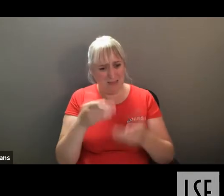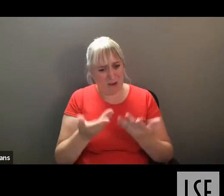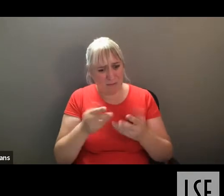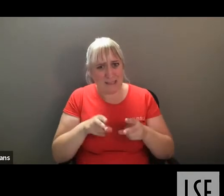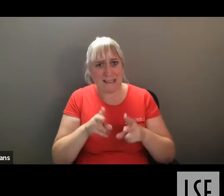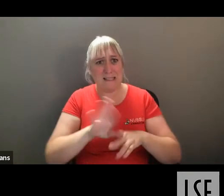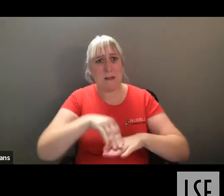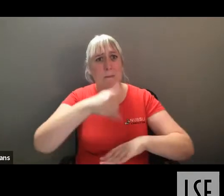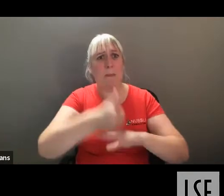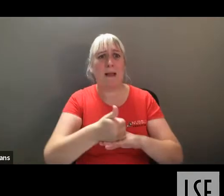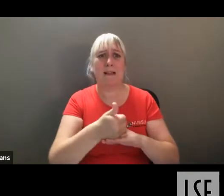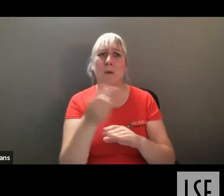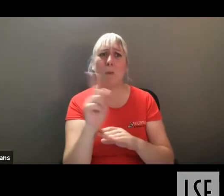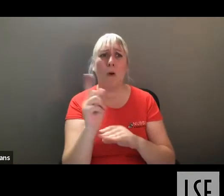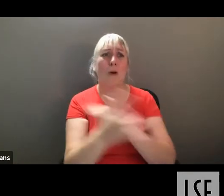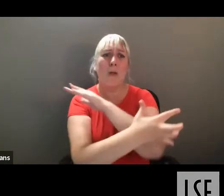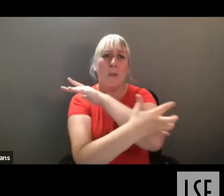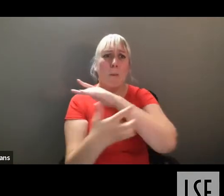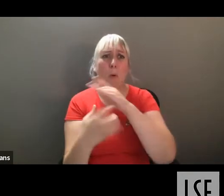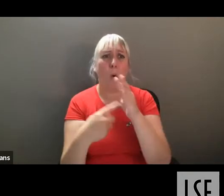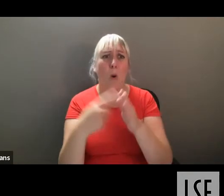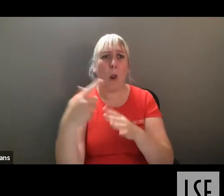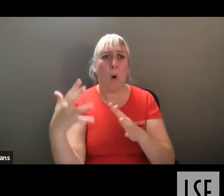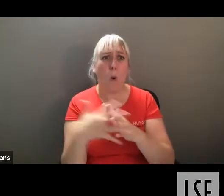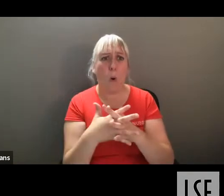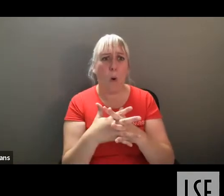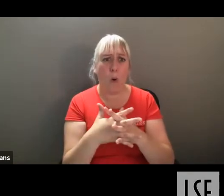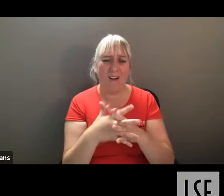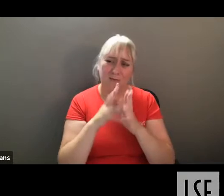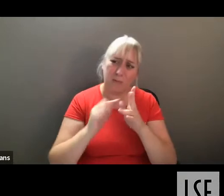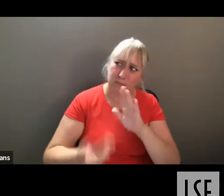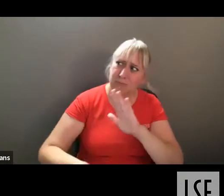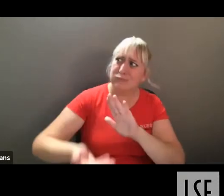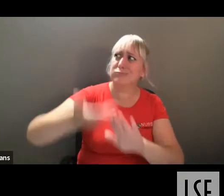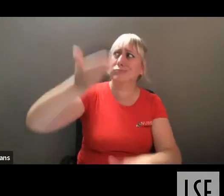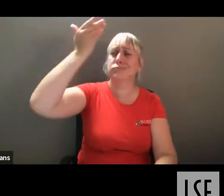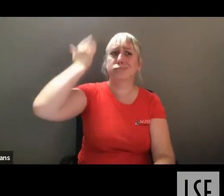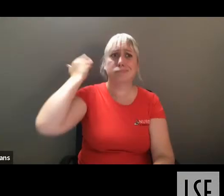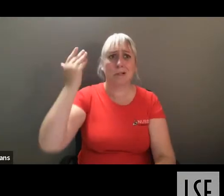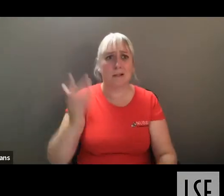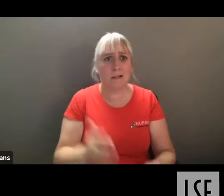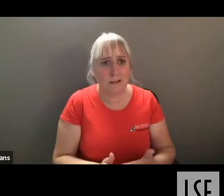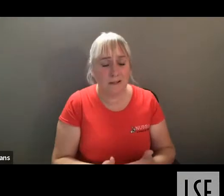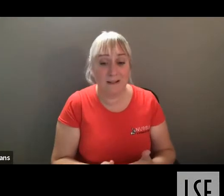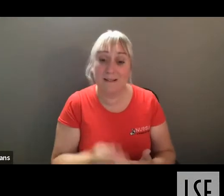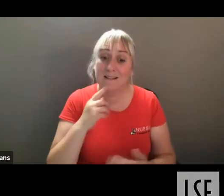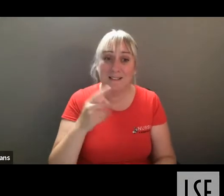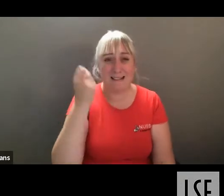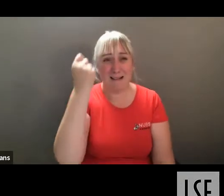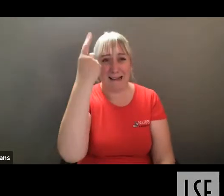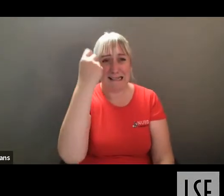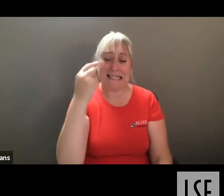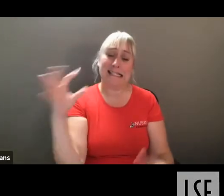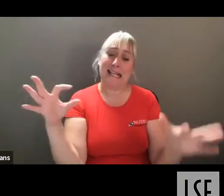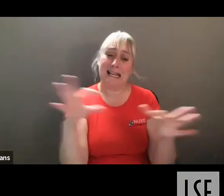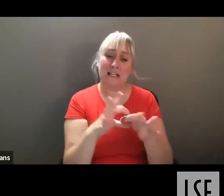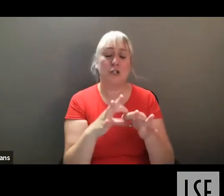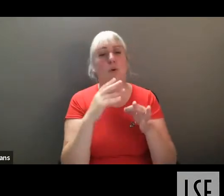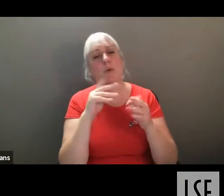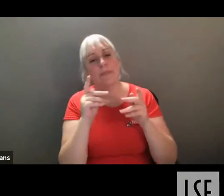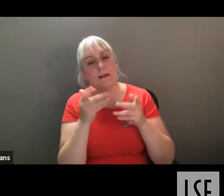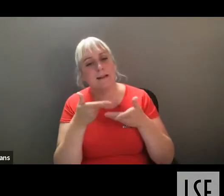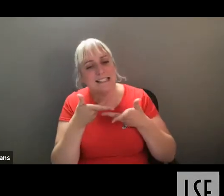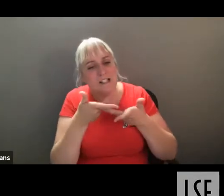that underpin that system. You know, the notions about the deserving and undeserving poor.